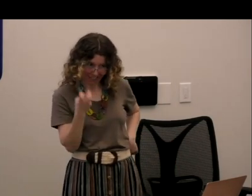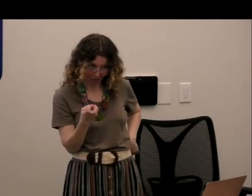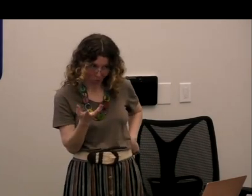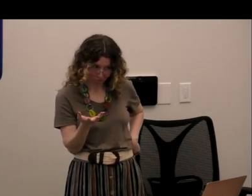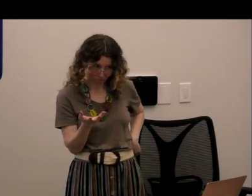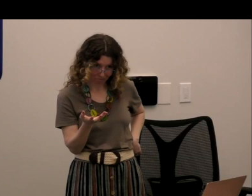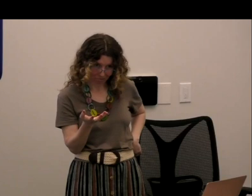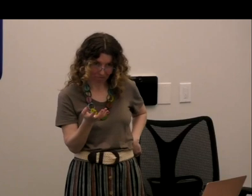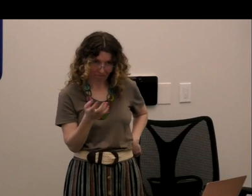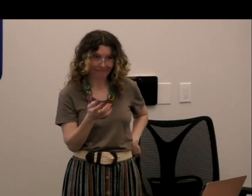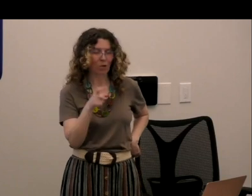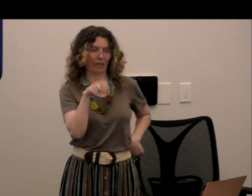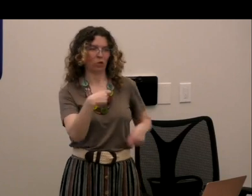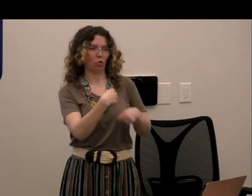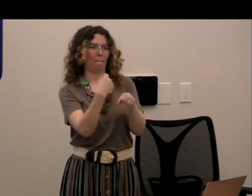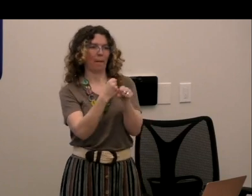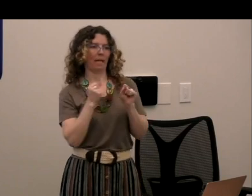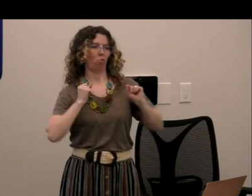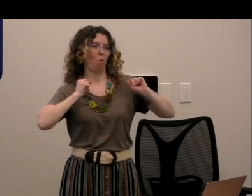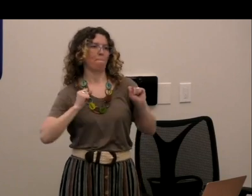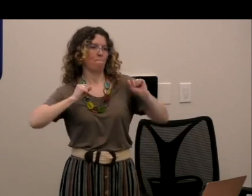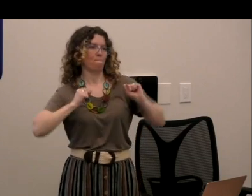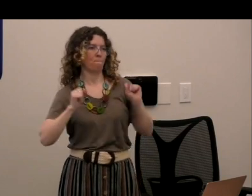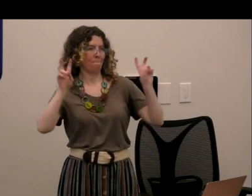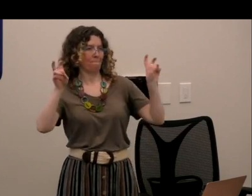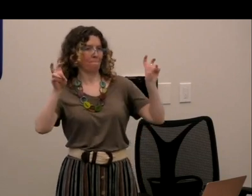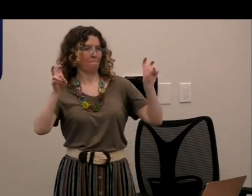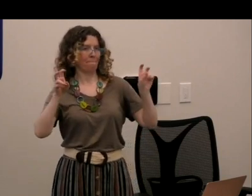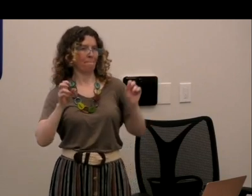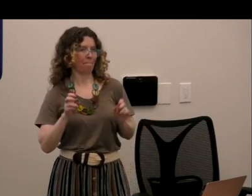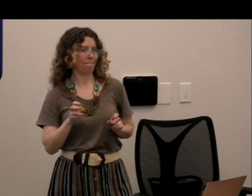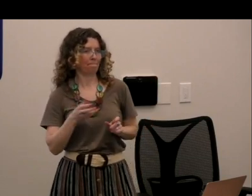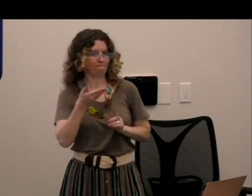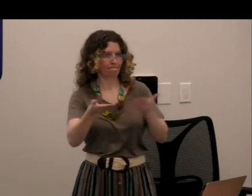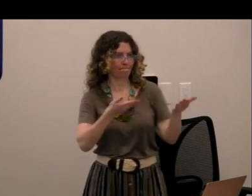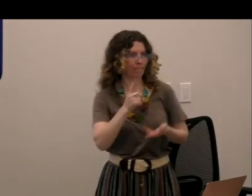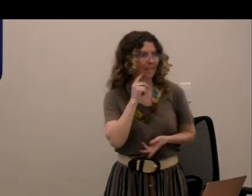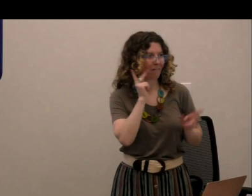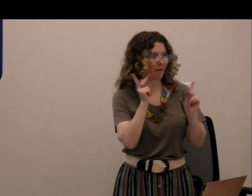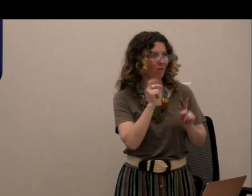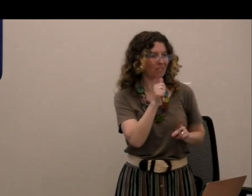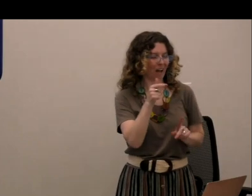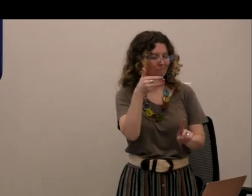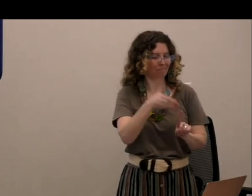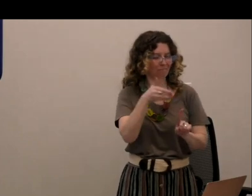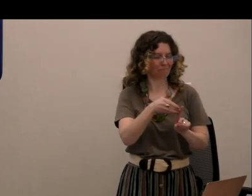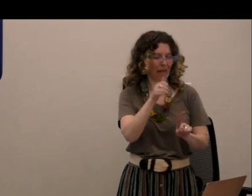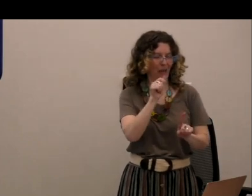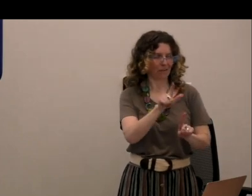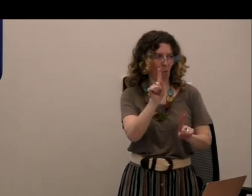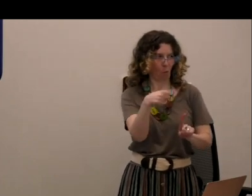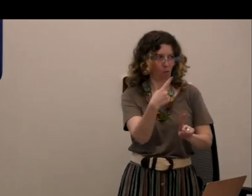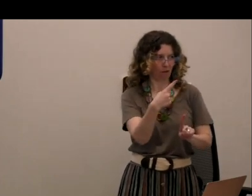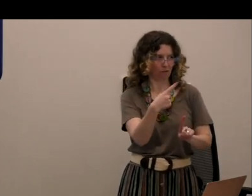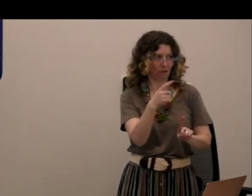But do we see deaf engineers here? I doubt it. We need to make room, essentially. We need to hire deaf individuals